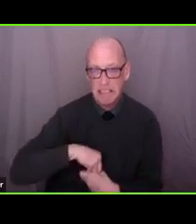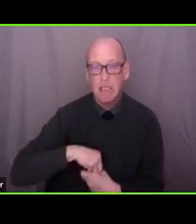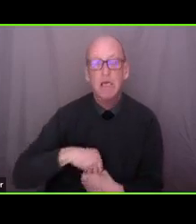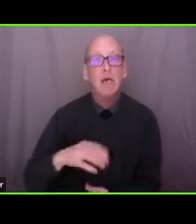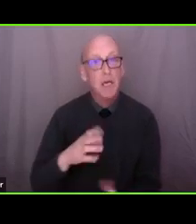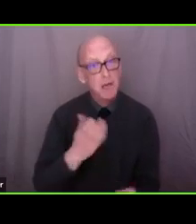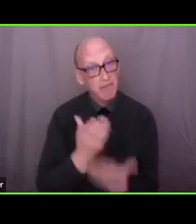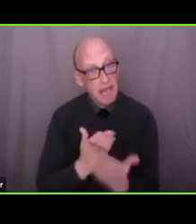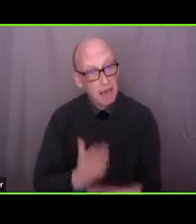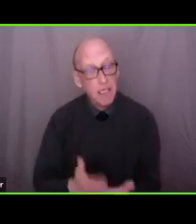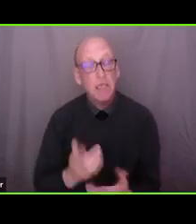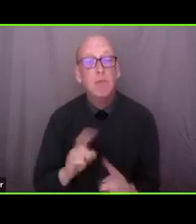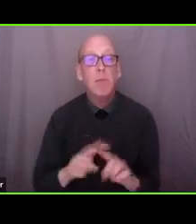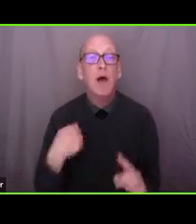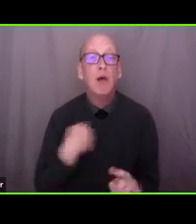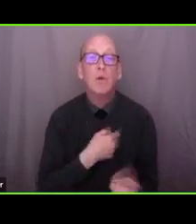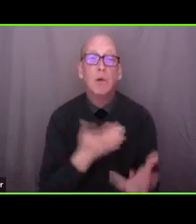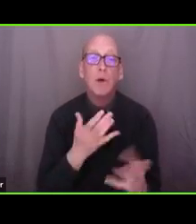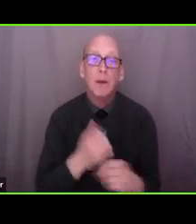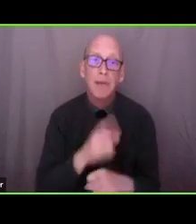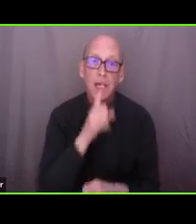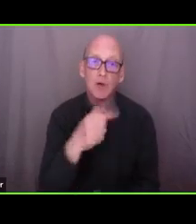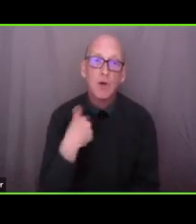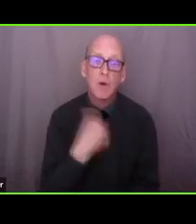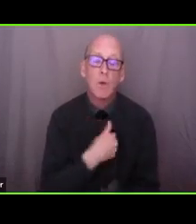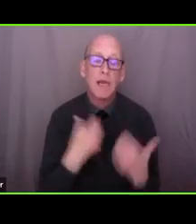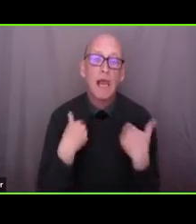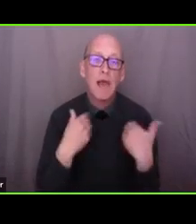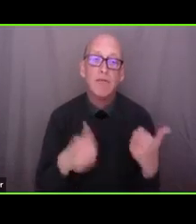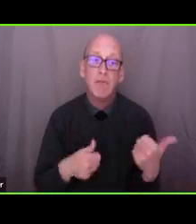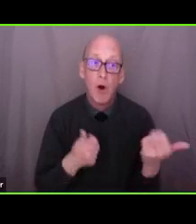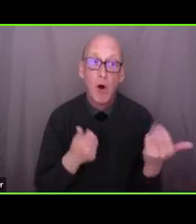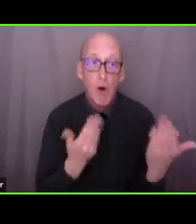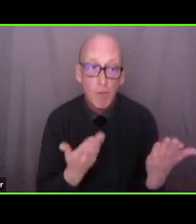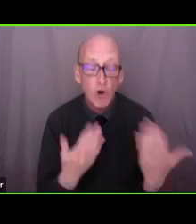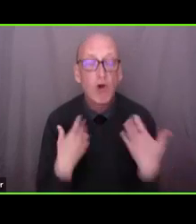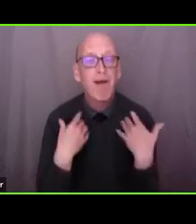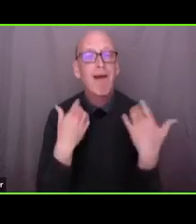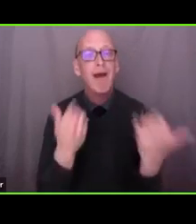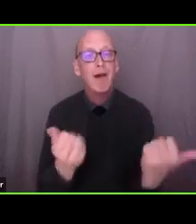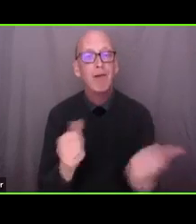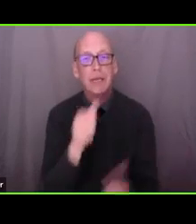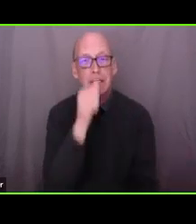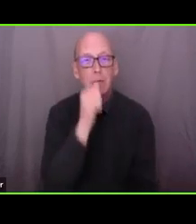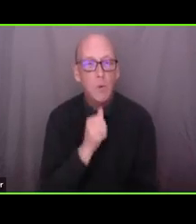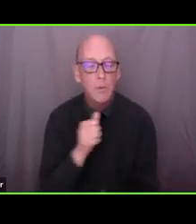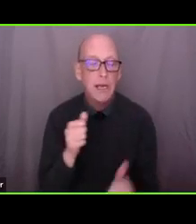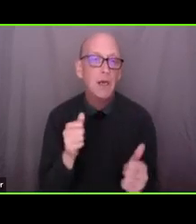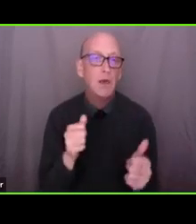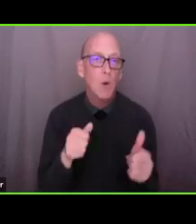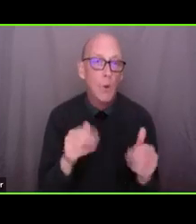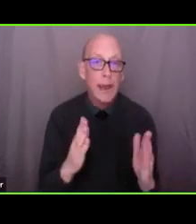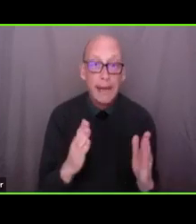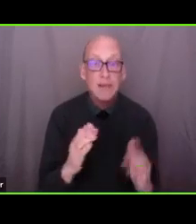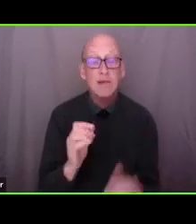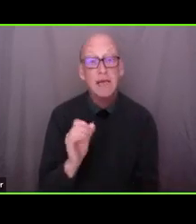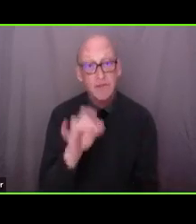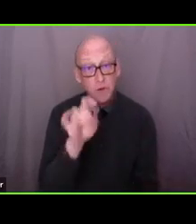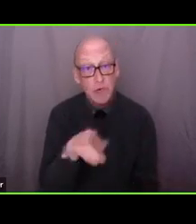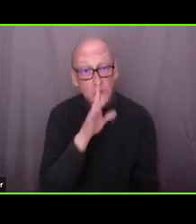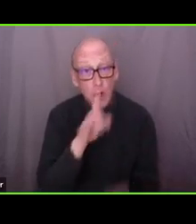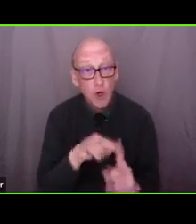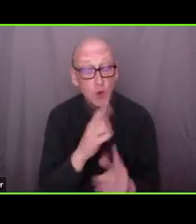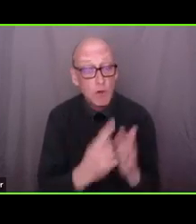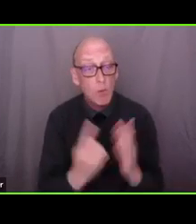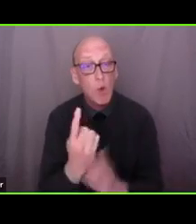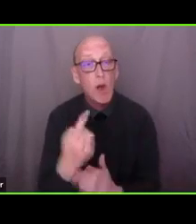just want to make sure we offer healthy coping ways, have someone to talk to, and we are here to talk if somebody needs to talk to us. We also